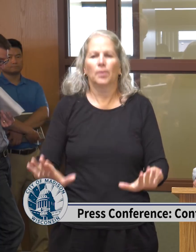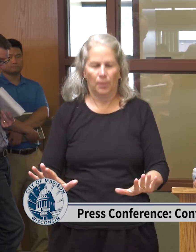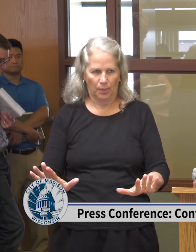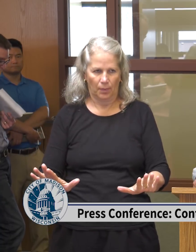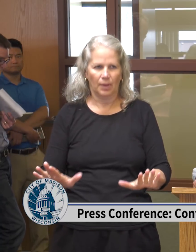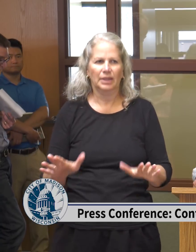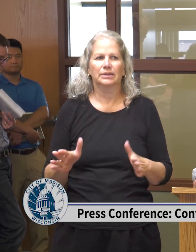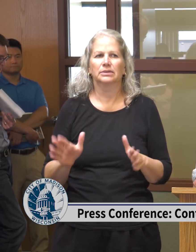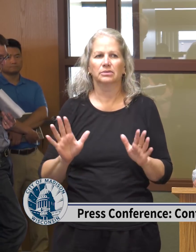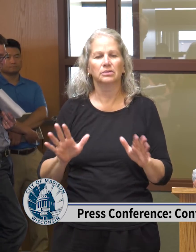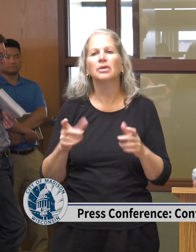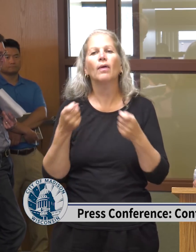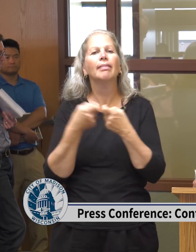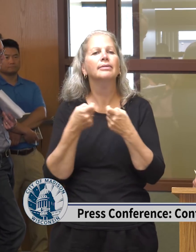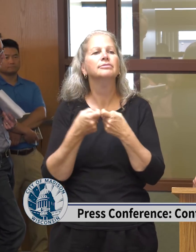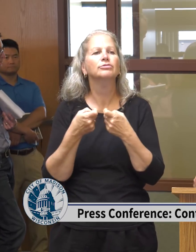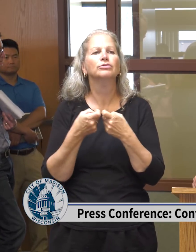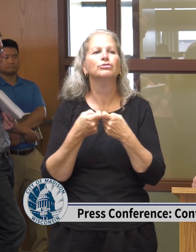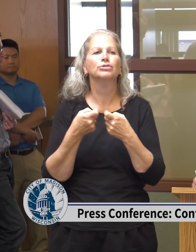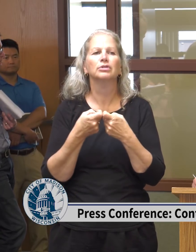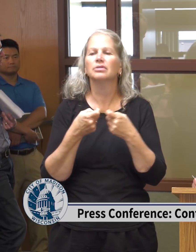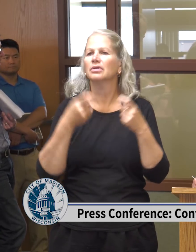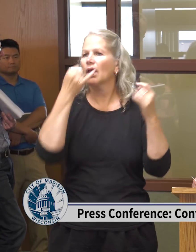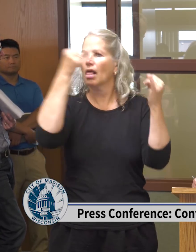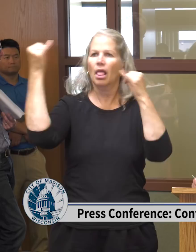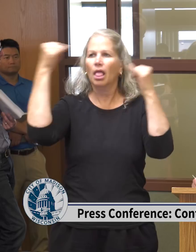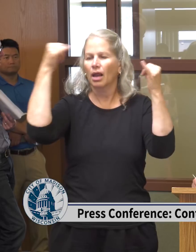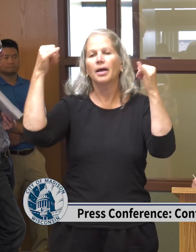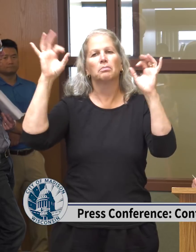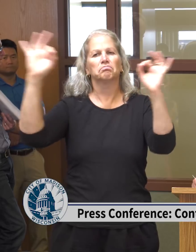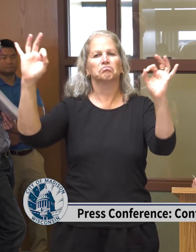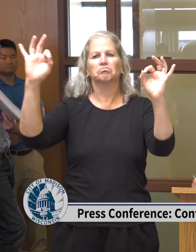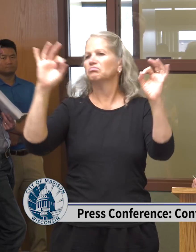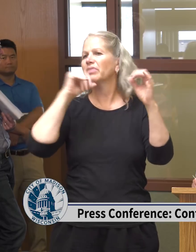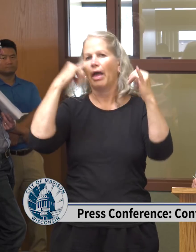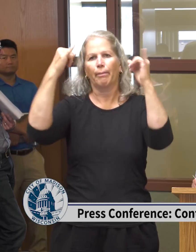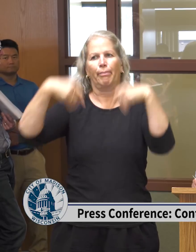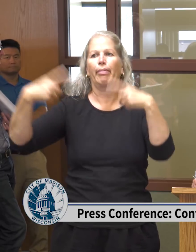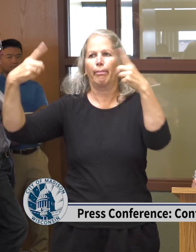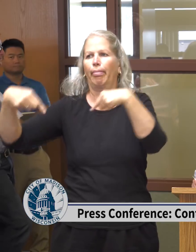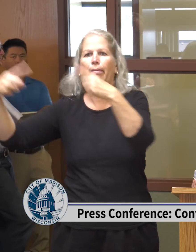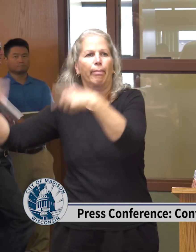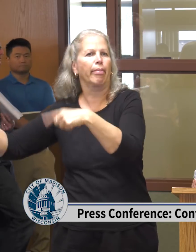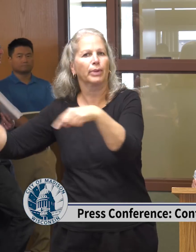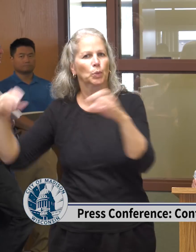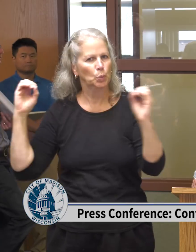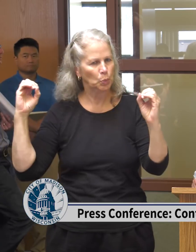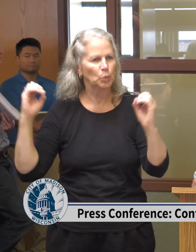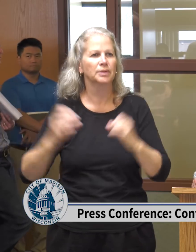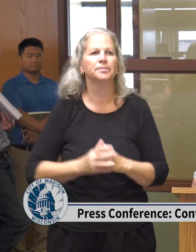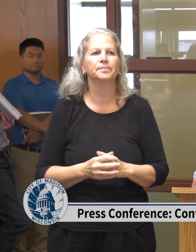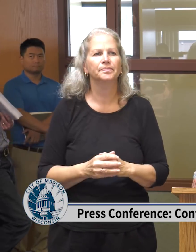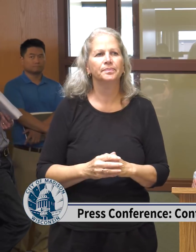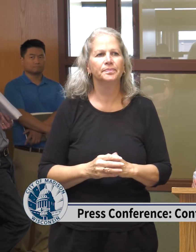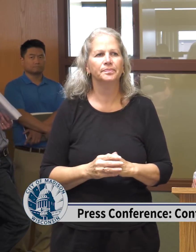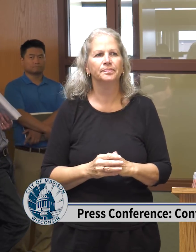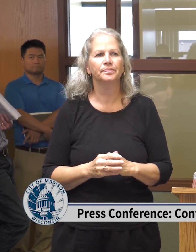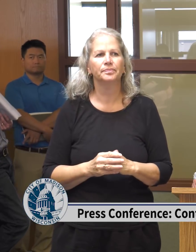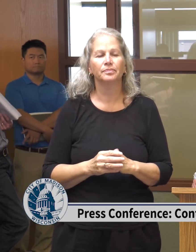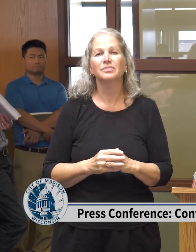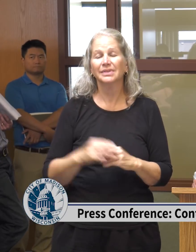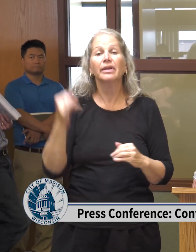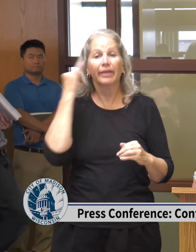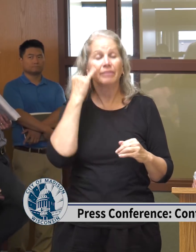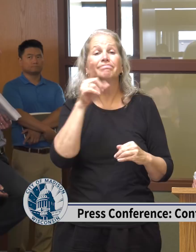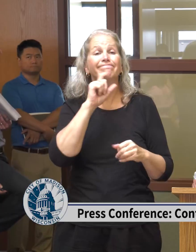refrigerator and freezer doors shut as much as possible. Most modern refrigeration